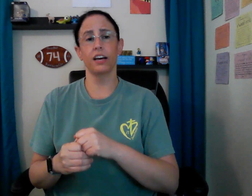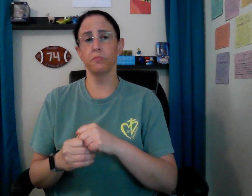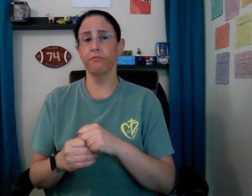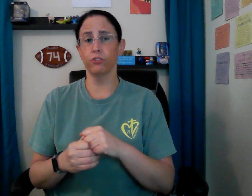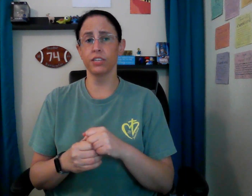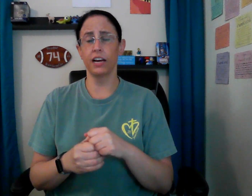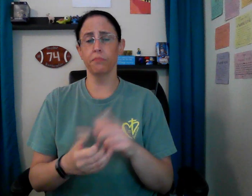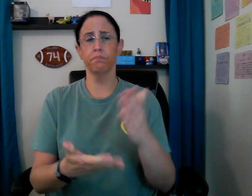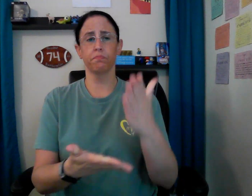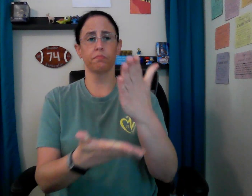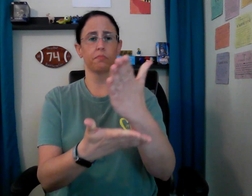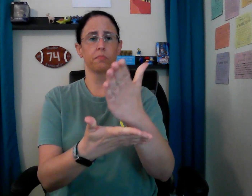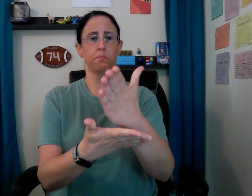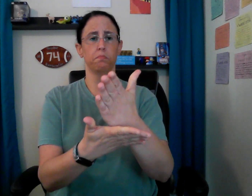Part-time, full-time,